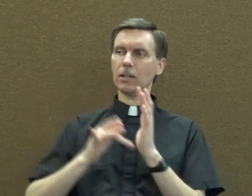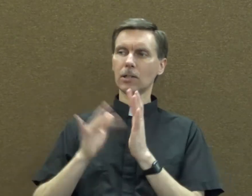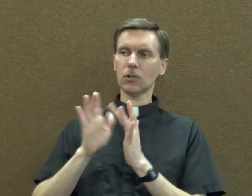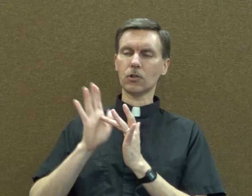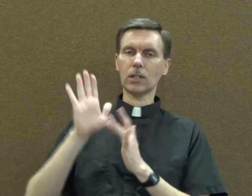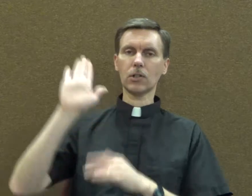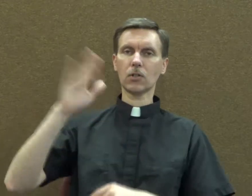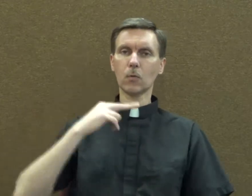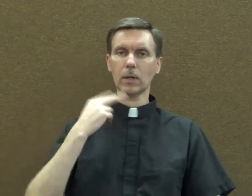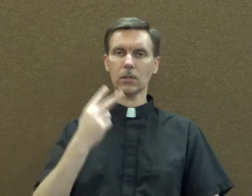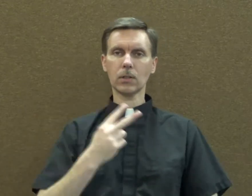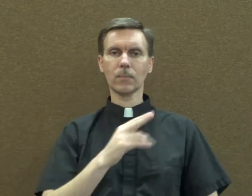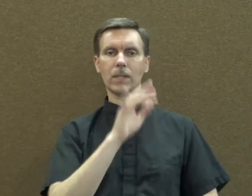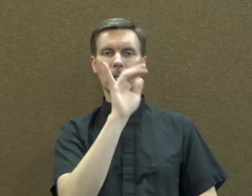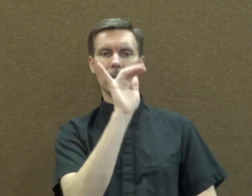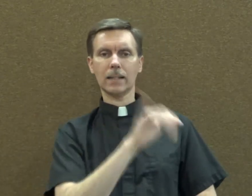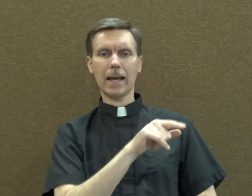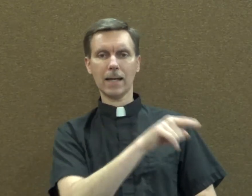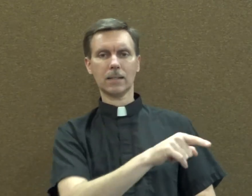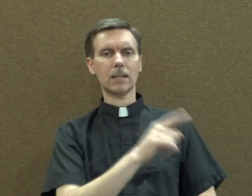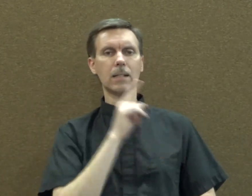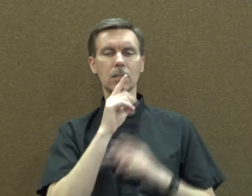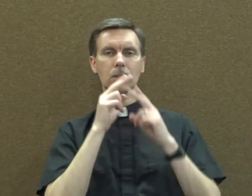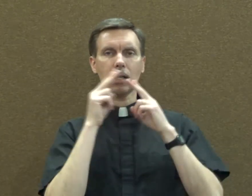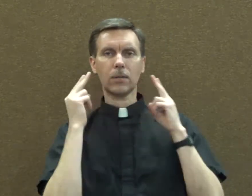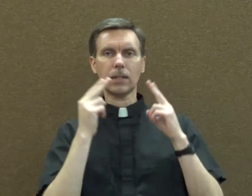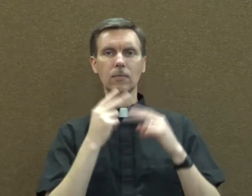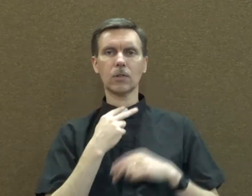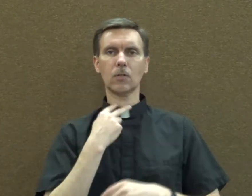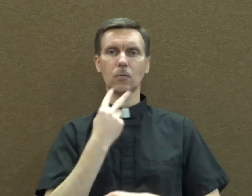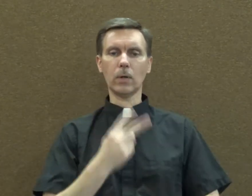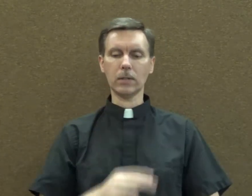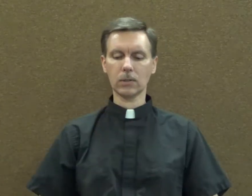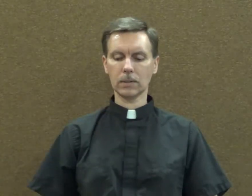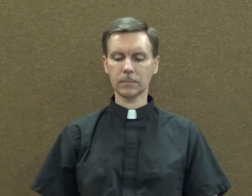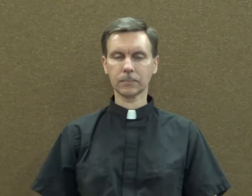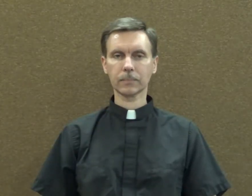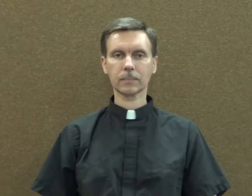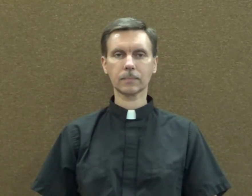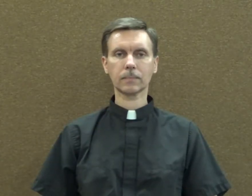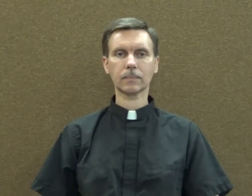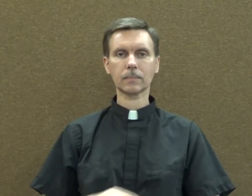is Jesus' voice. That is a thief's voice.